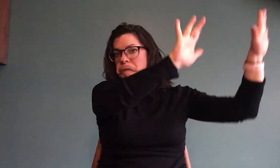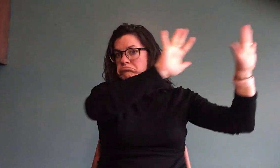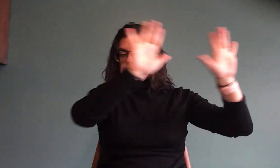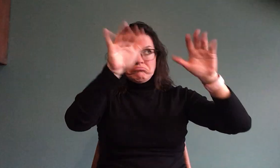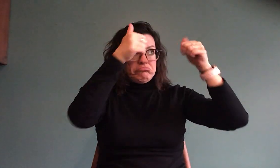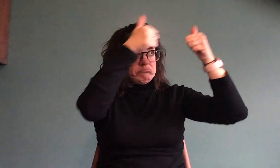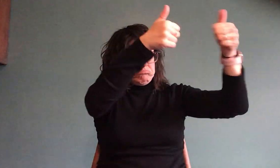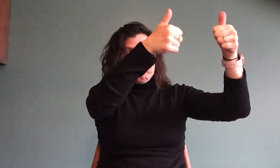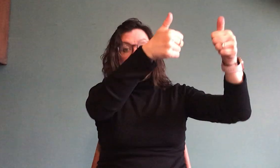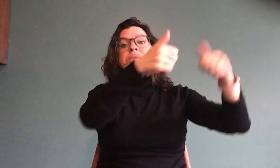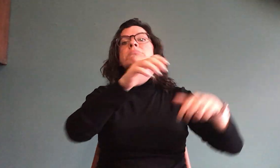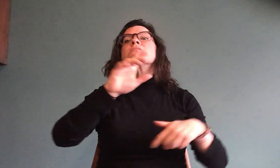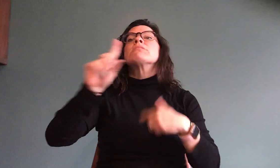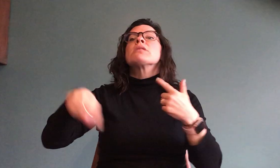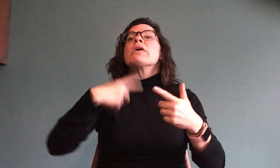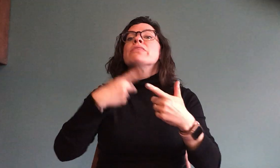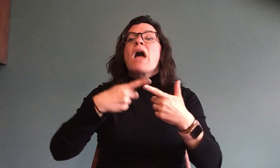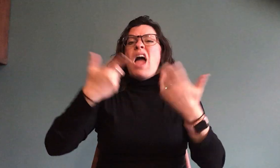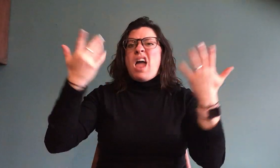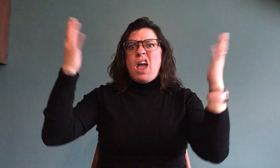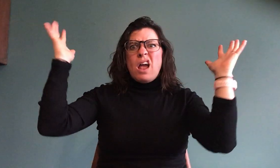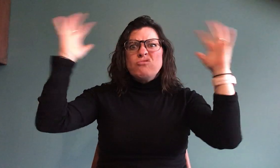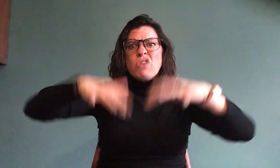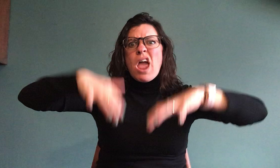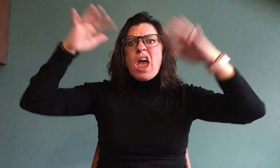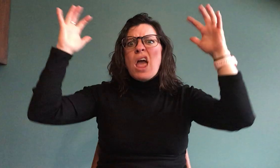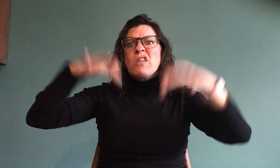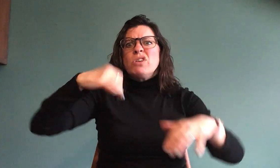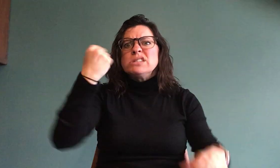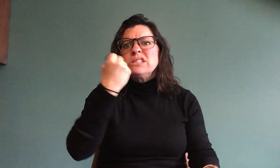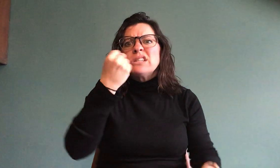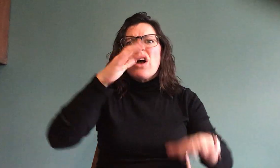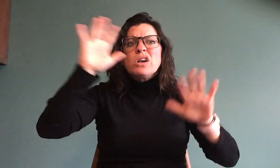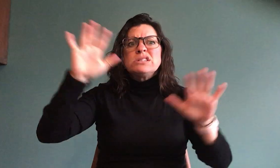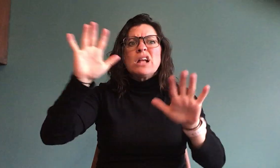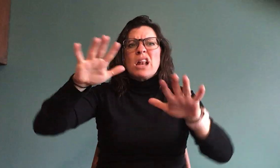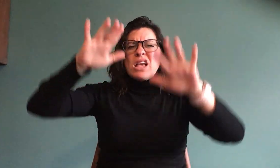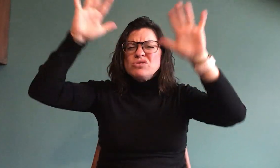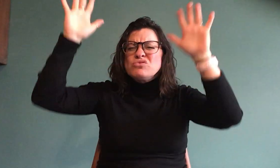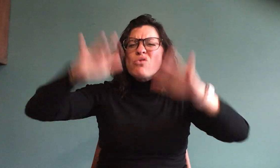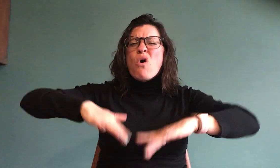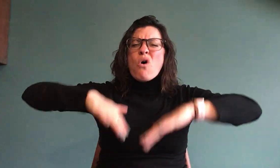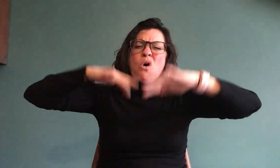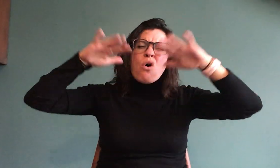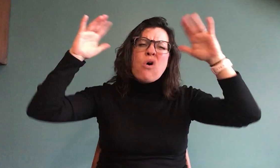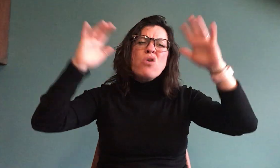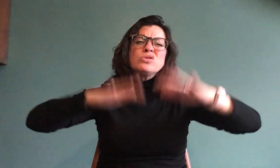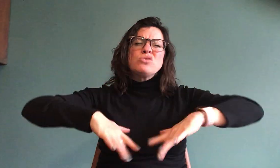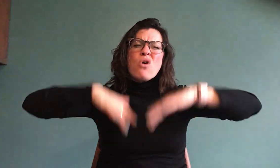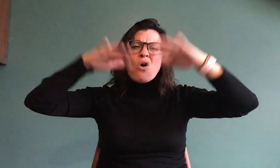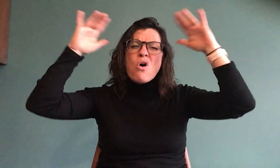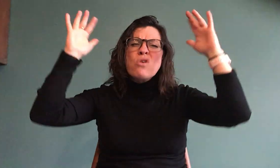morning and the streets are a mess and everything like that, obviously we're not going to climb on that scaffold